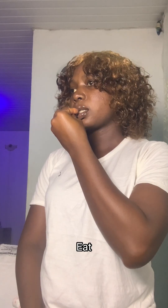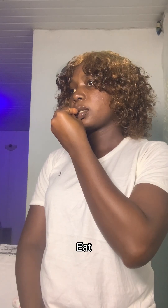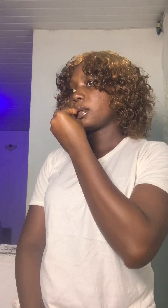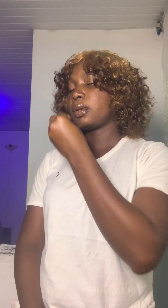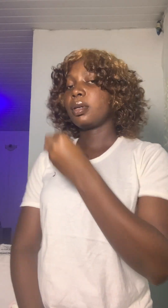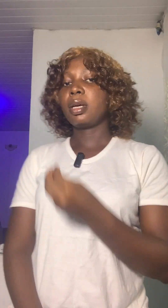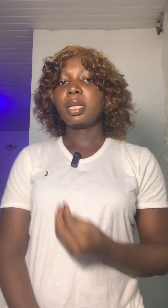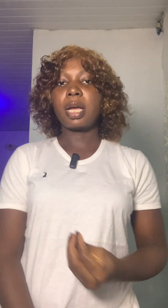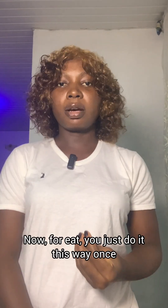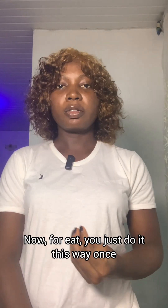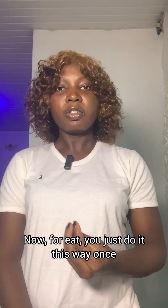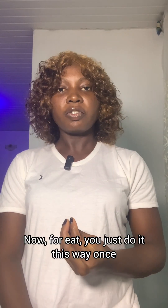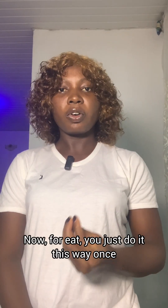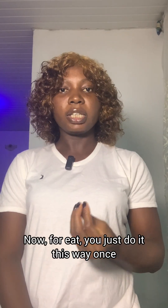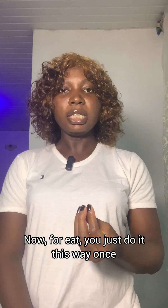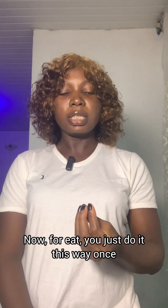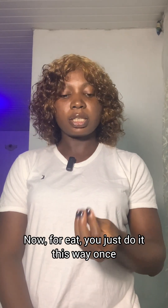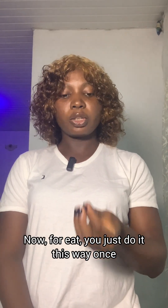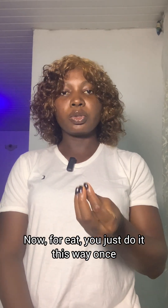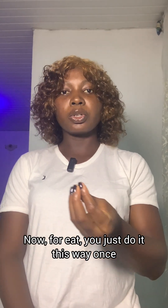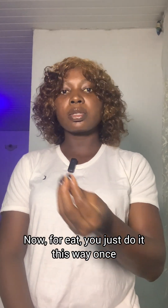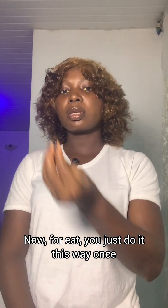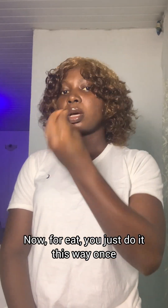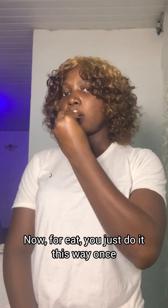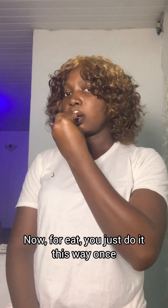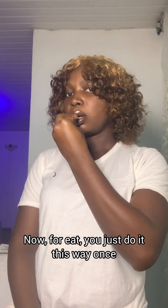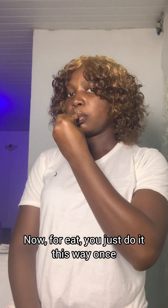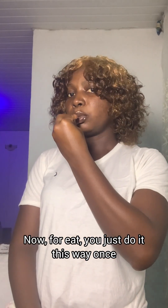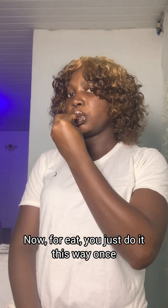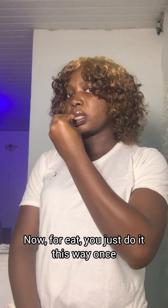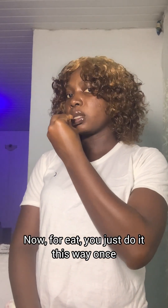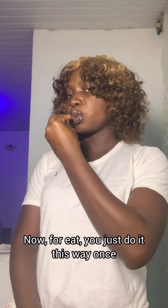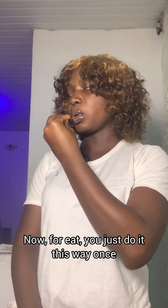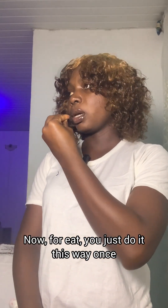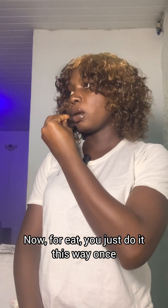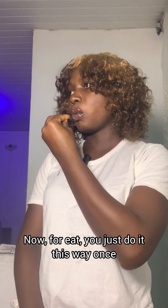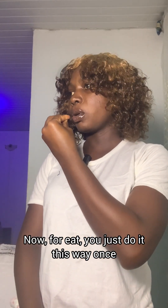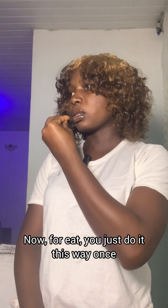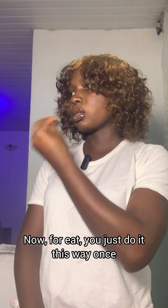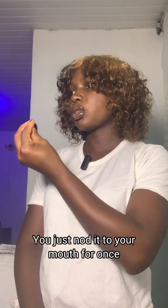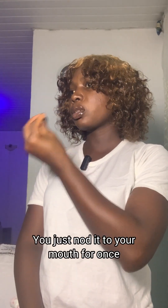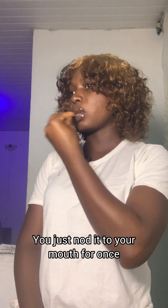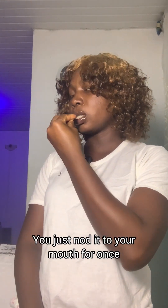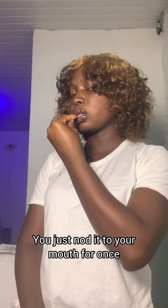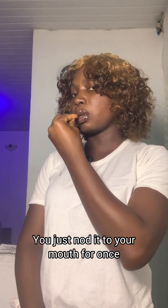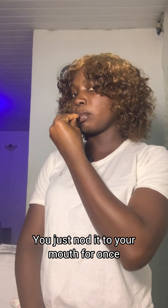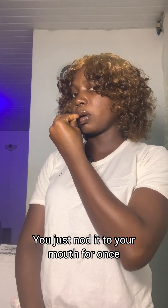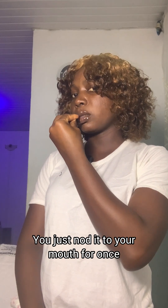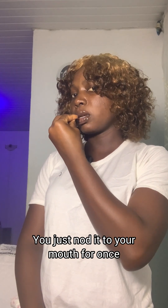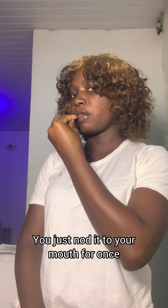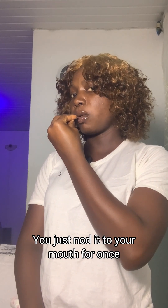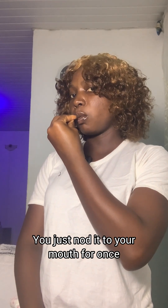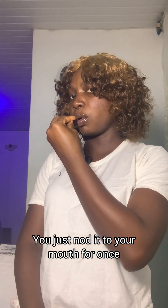Eat. Now for eat, you just do it this way once. You just nod it to your mouth for